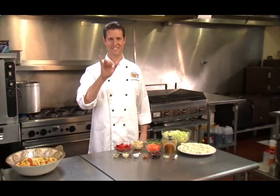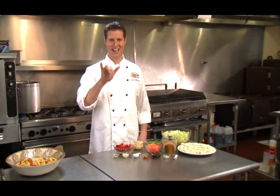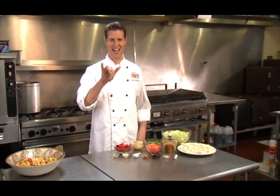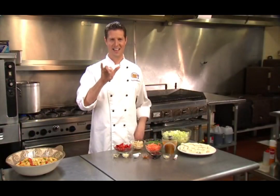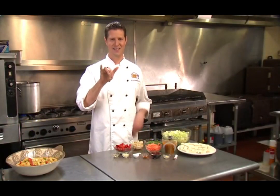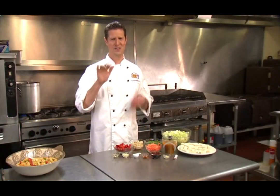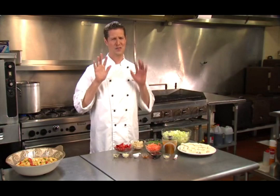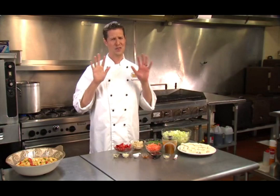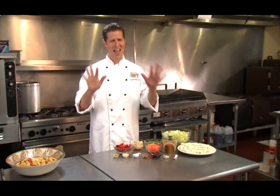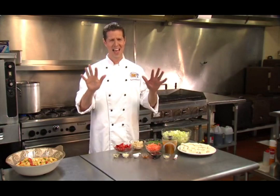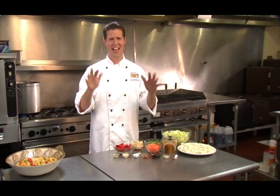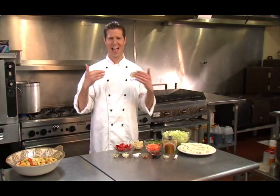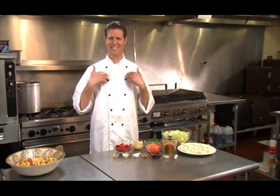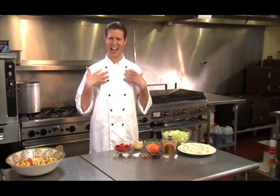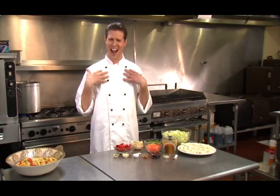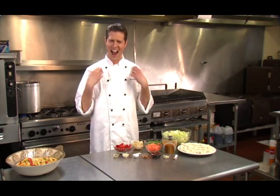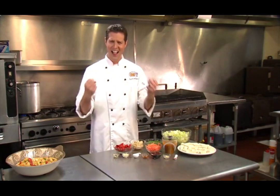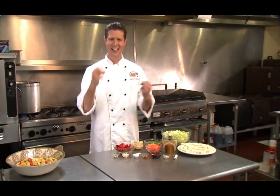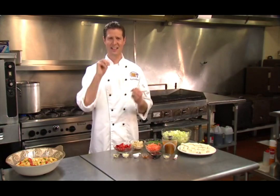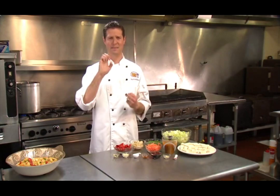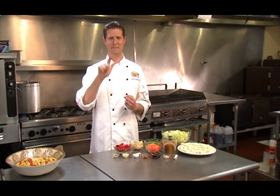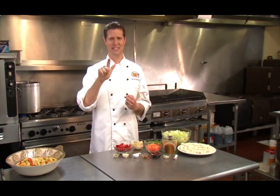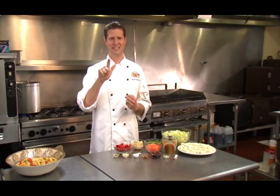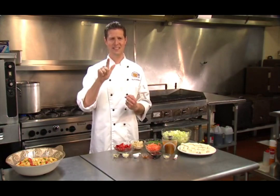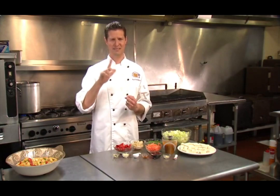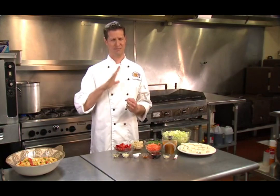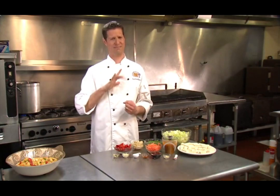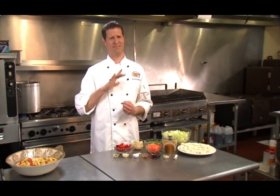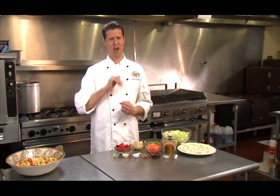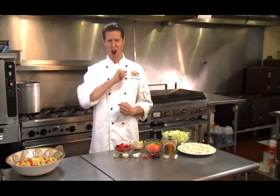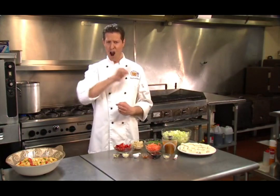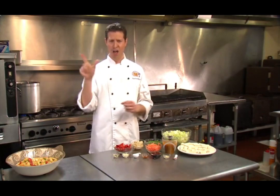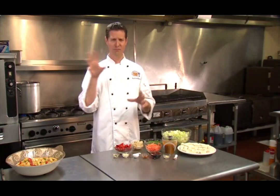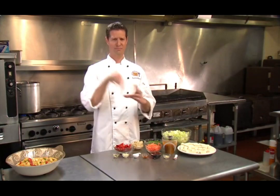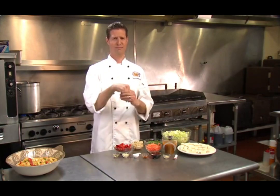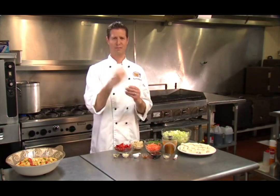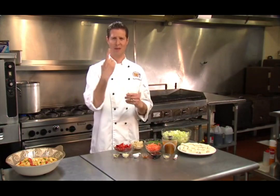Stir-frying is a great way to have a healthy meal in one dish.